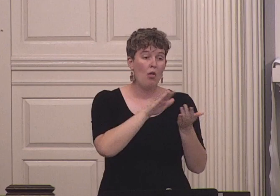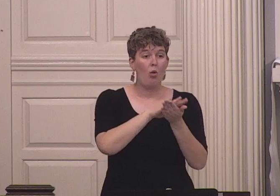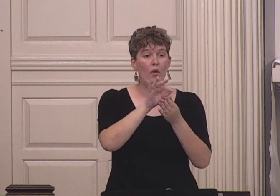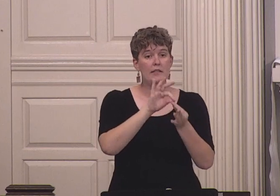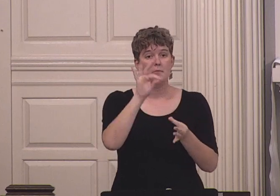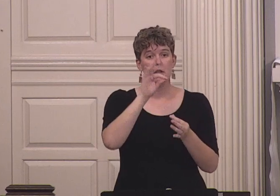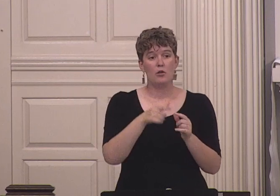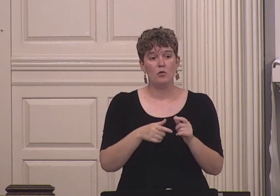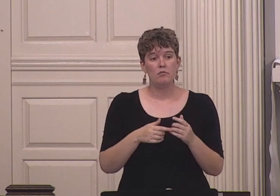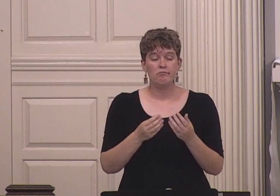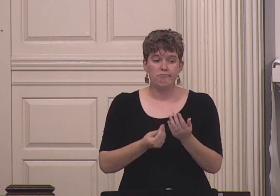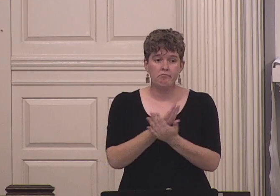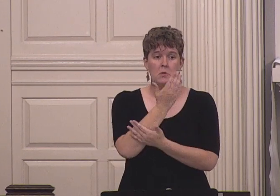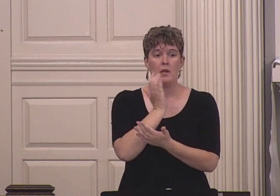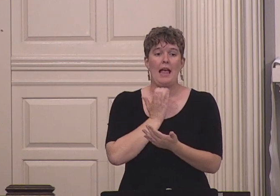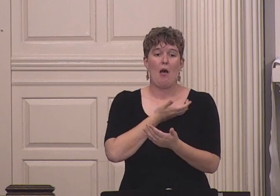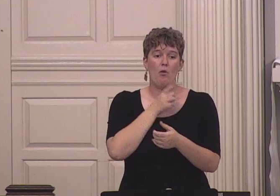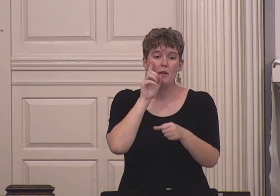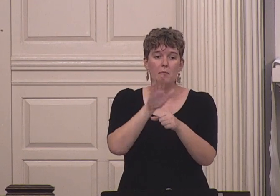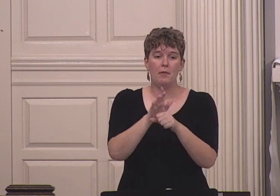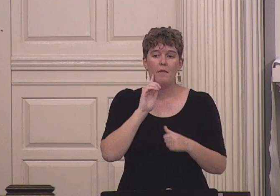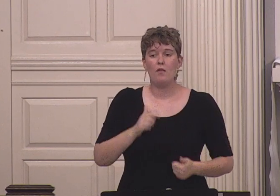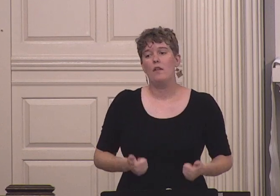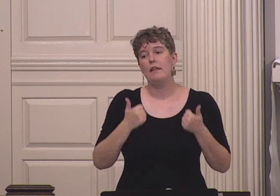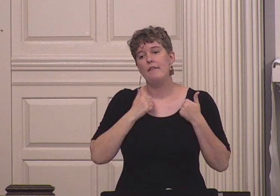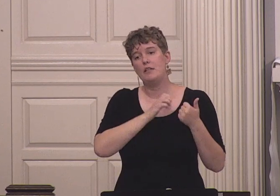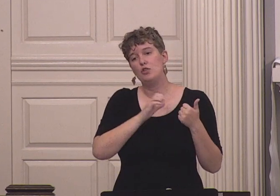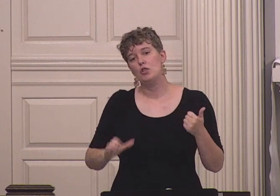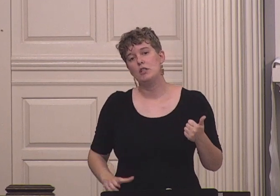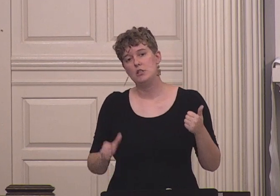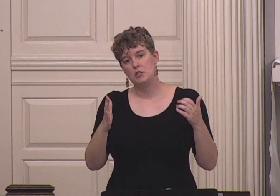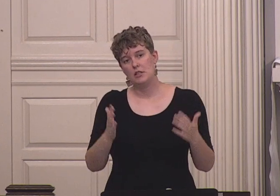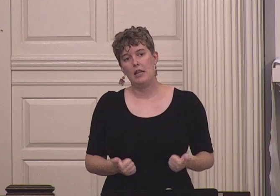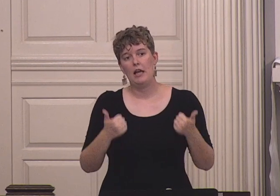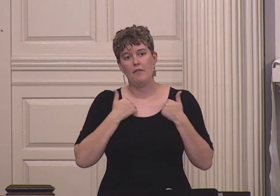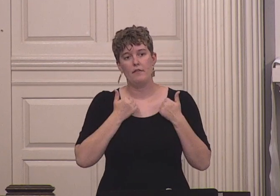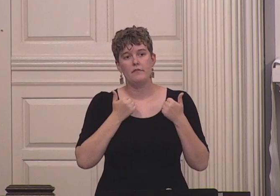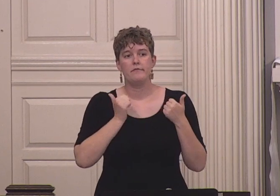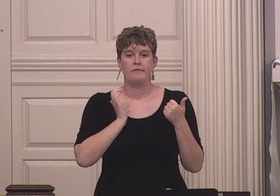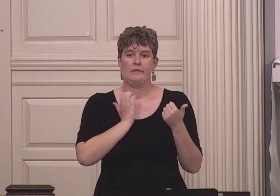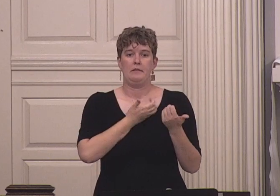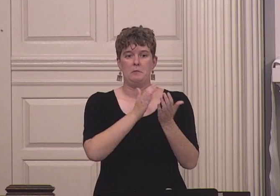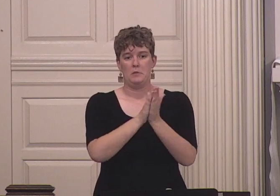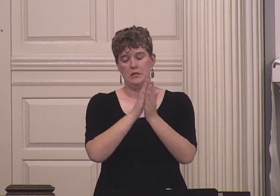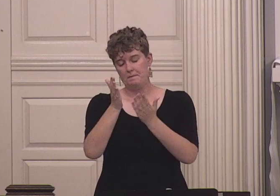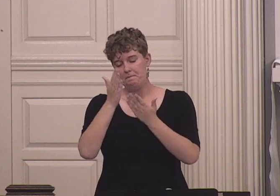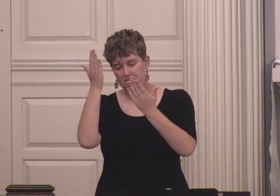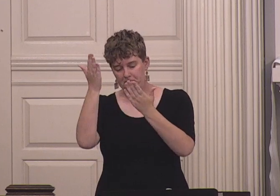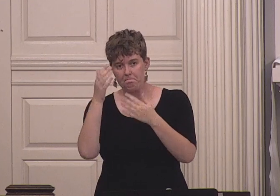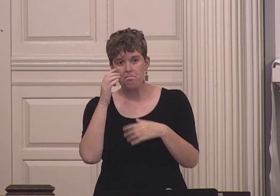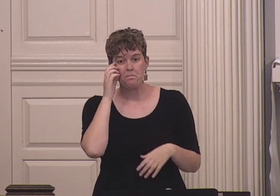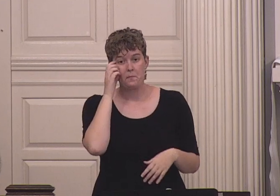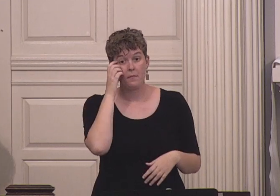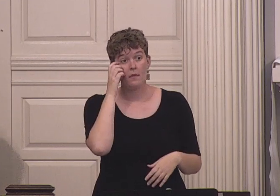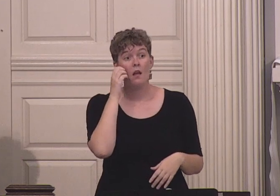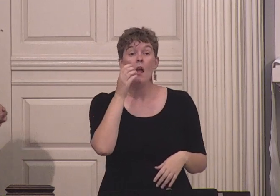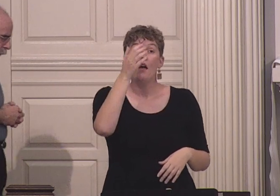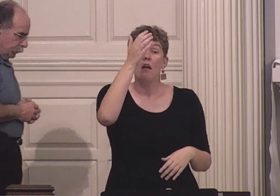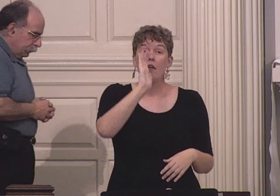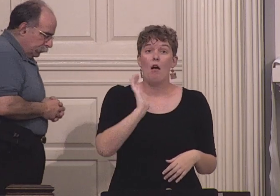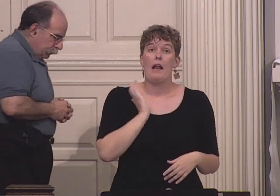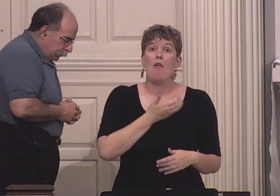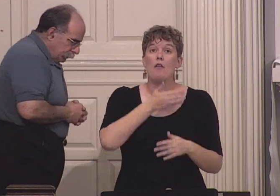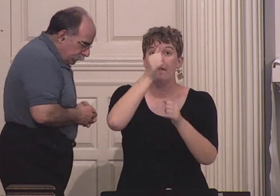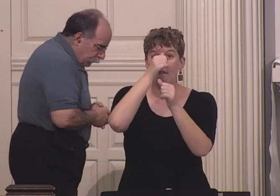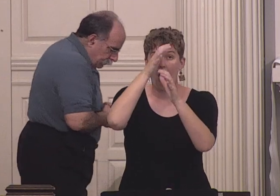to living the Christian life. We pray to the Lord. Lord, hear our prayer. God, our Father, this is our prayer we make to